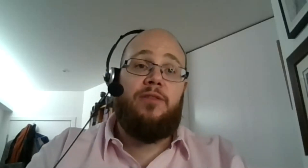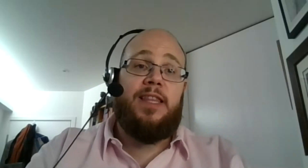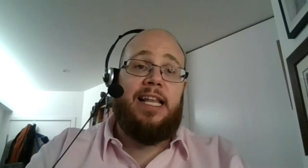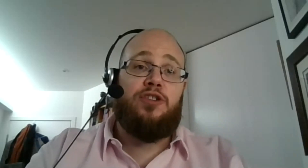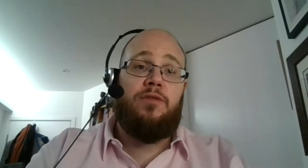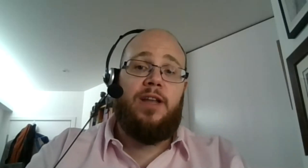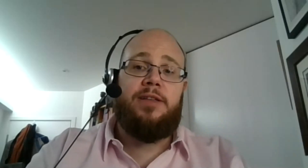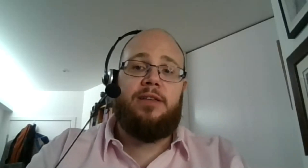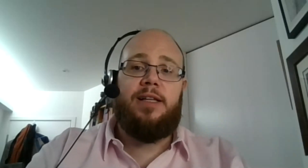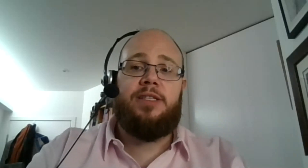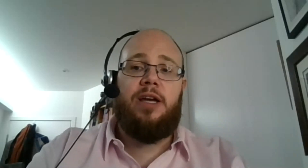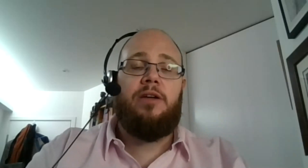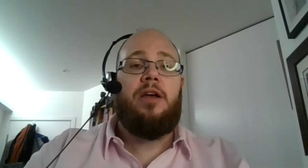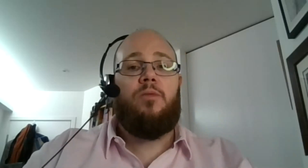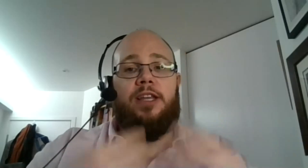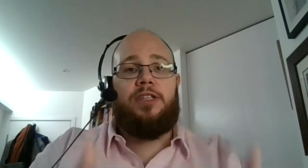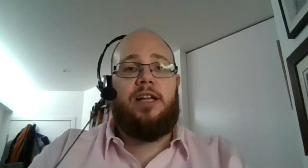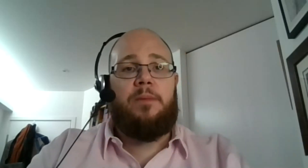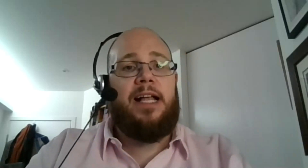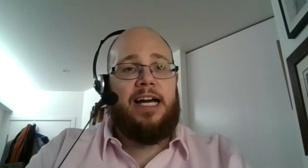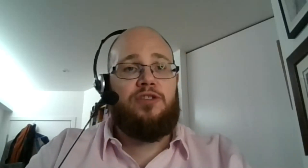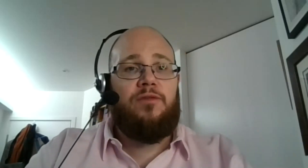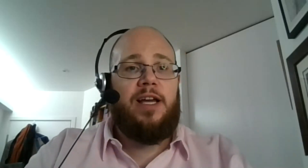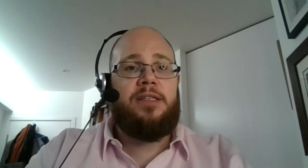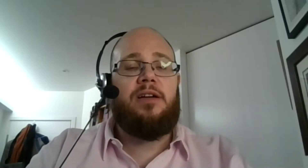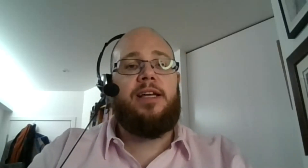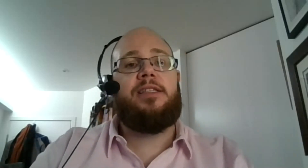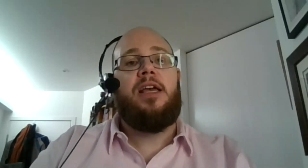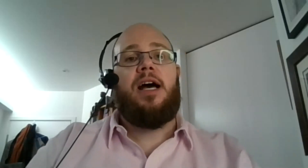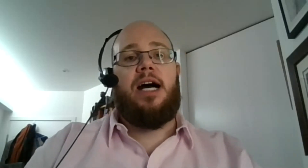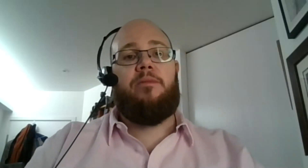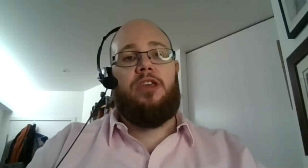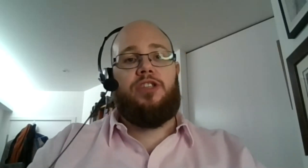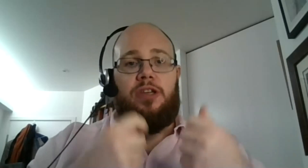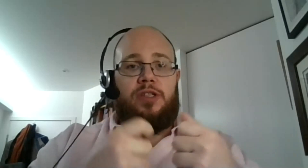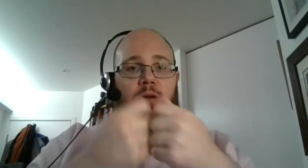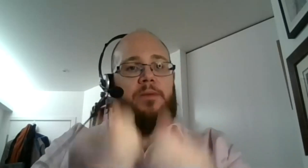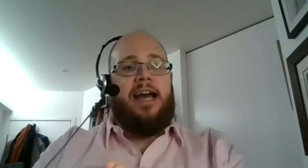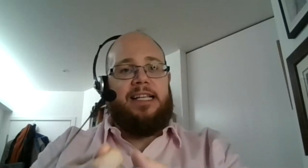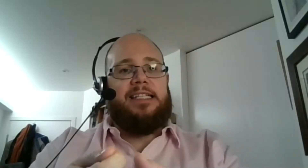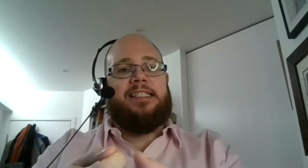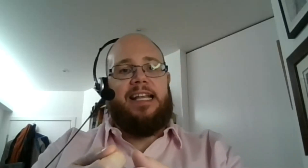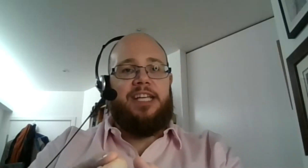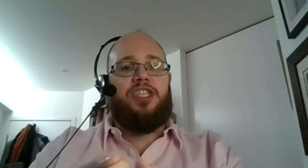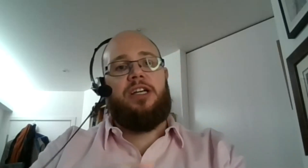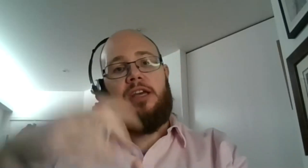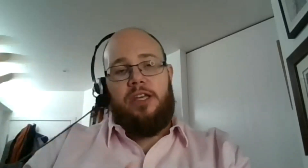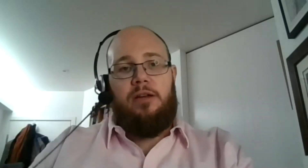the lateral flow sites. So when you turn up at a lateral flow site, you do your swab, you hand it to technician, you leave